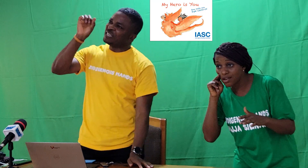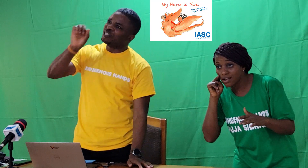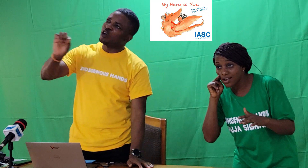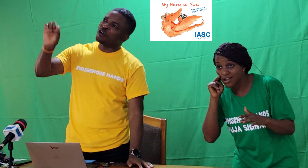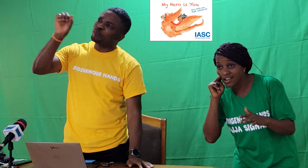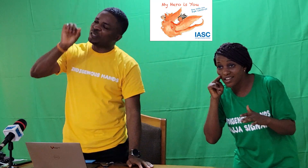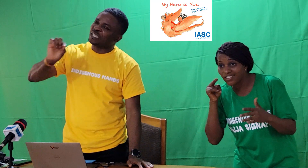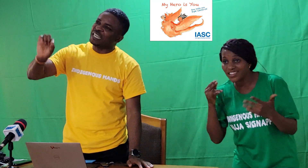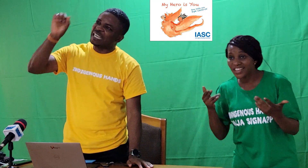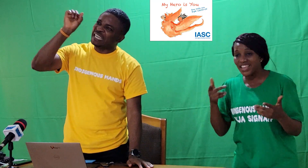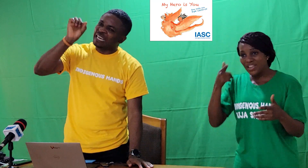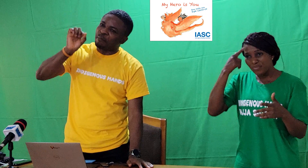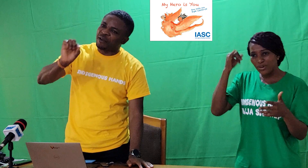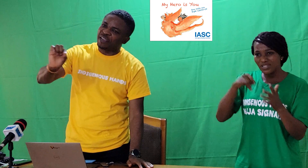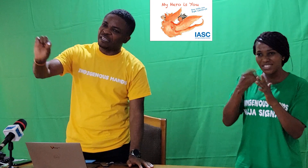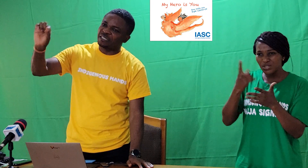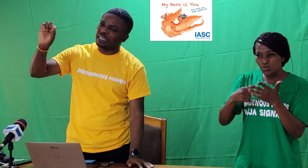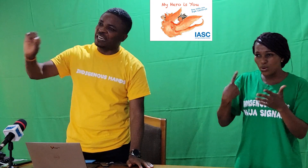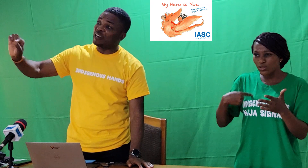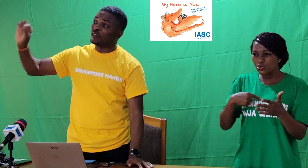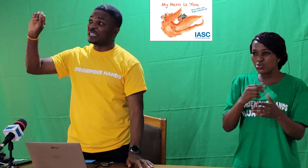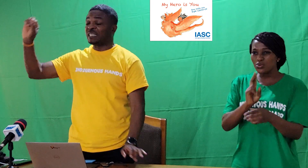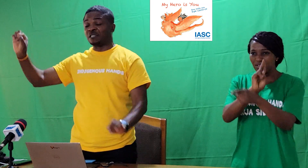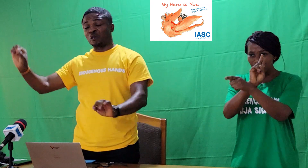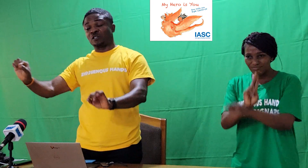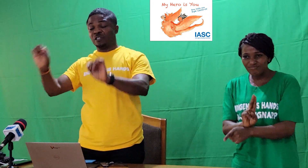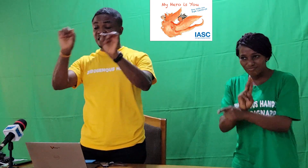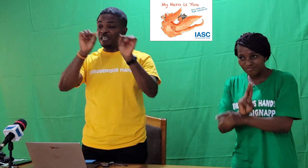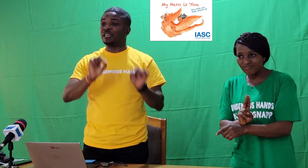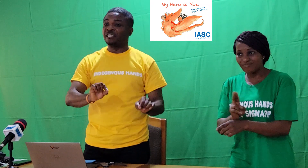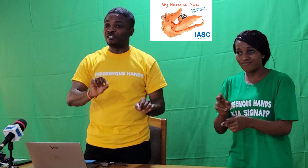that is not represented in American Sign Language